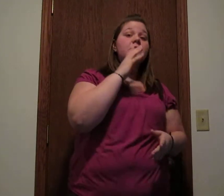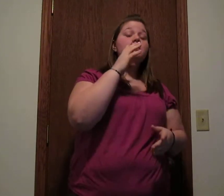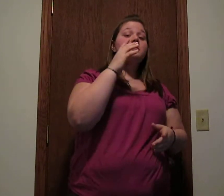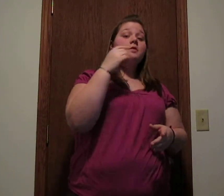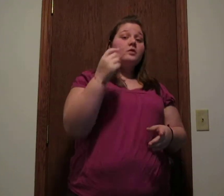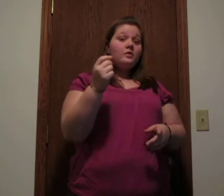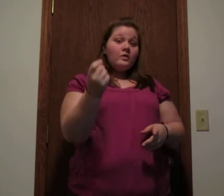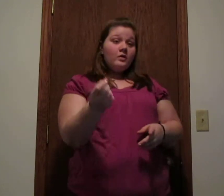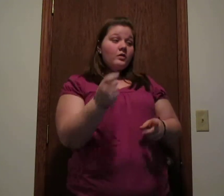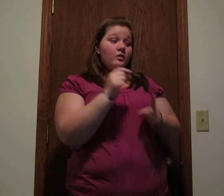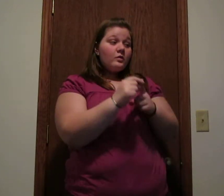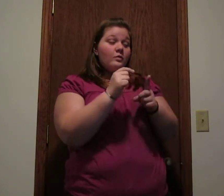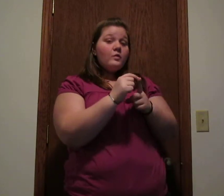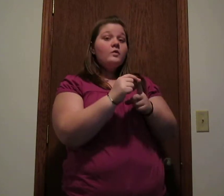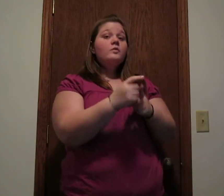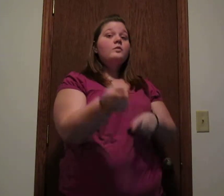down as we go.